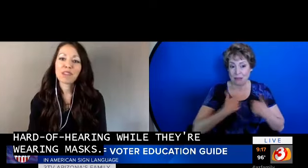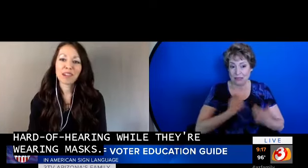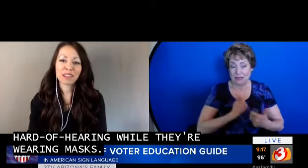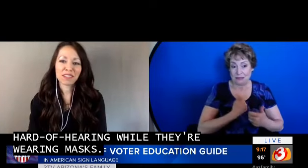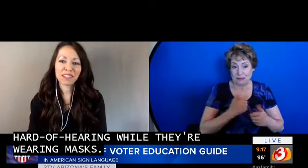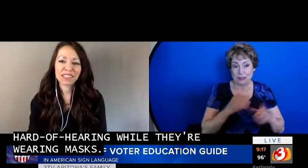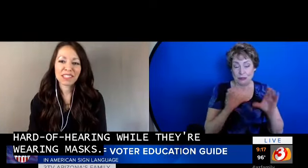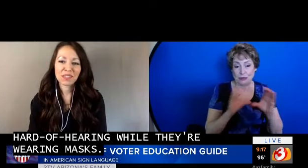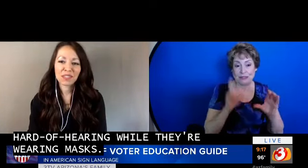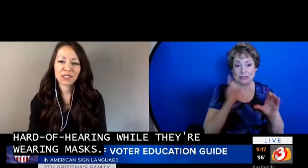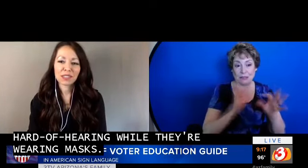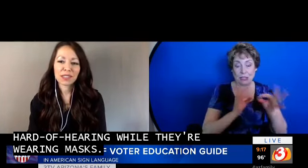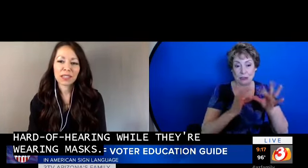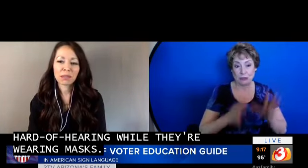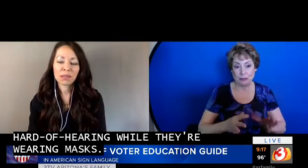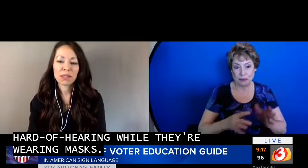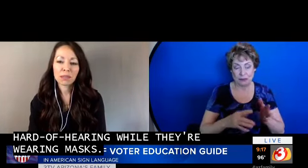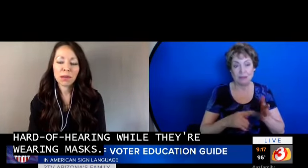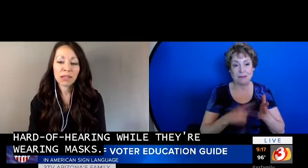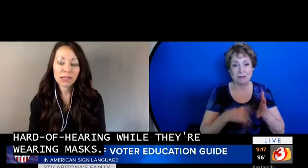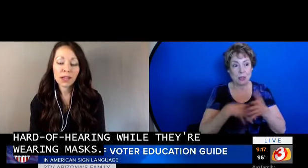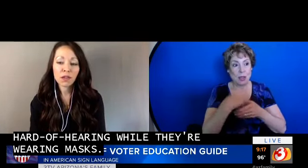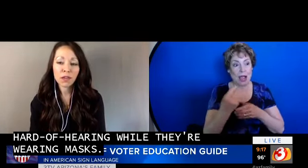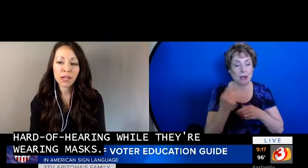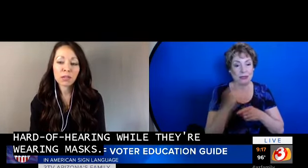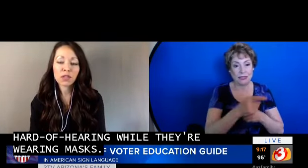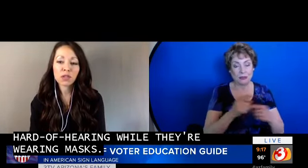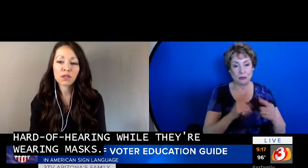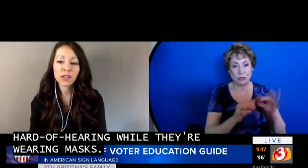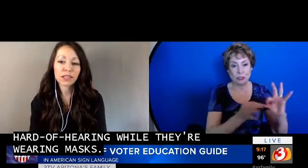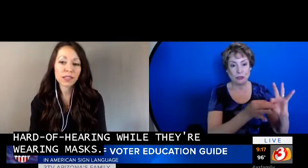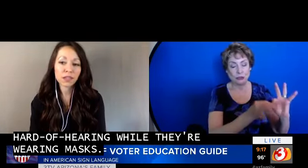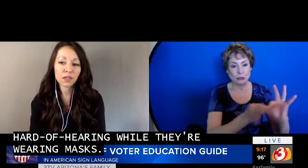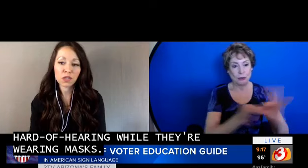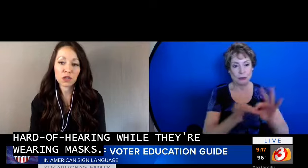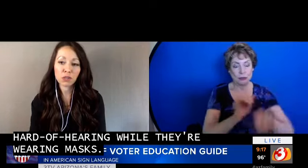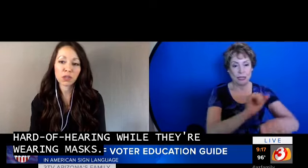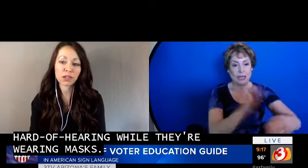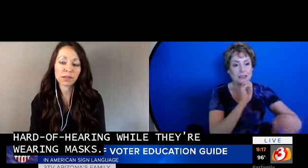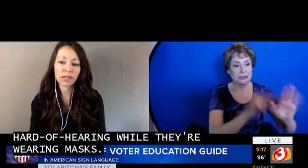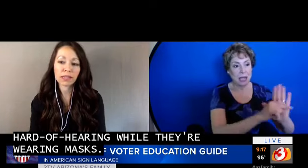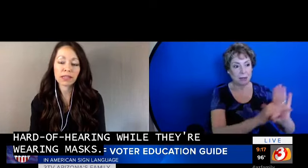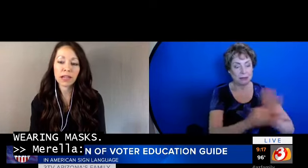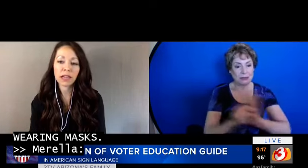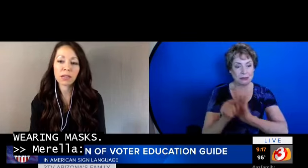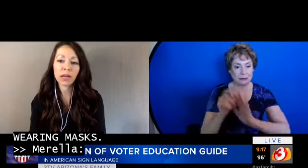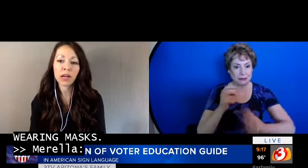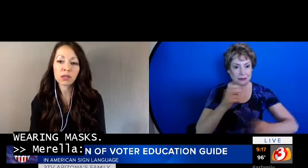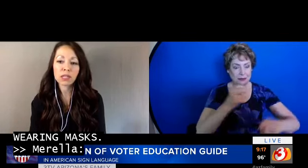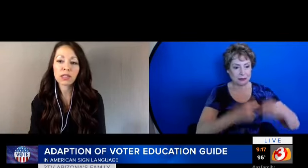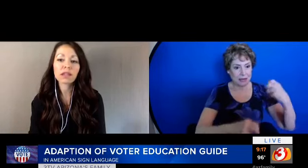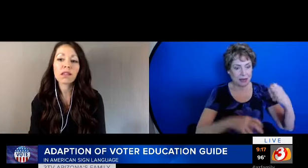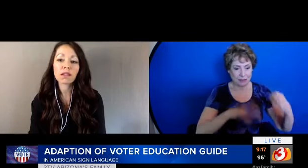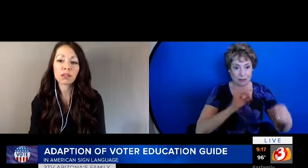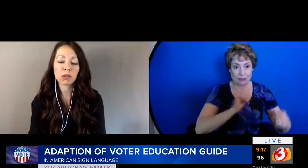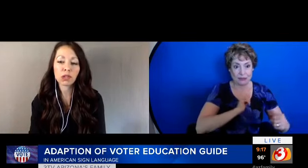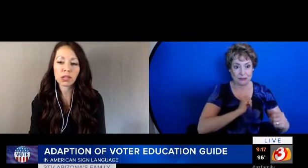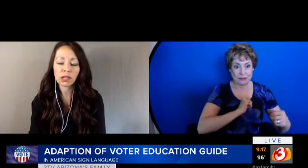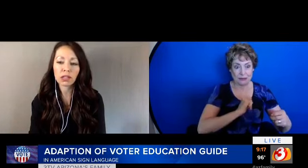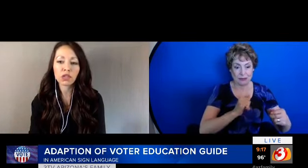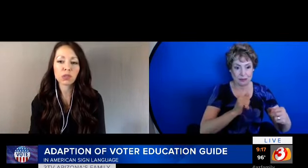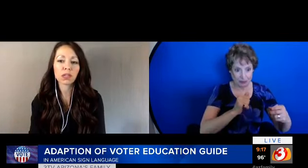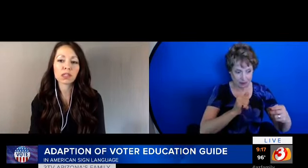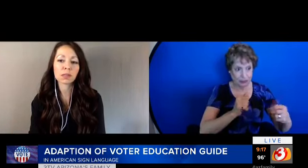It is very, very difficult. Myself, I am a certified deaf interpreter, and I am out in